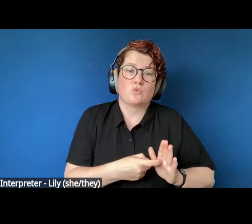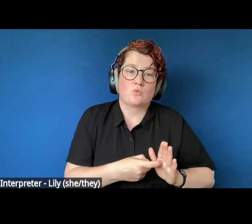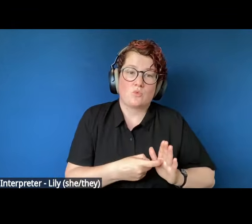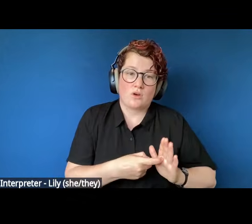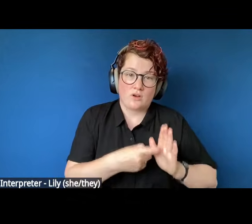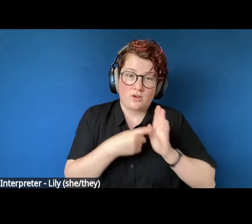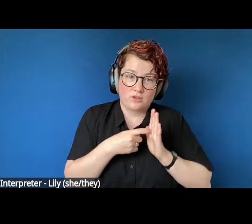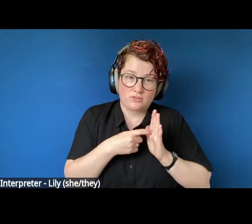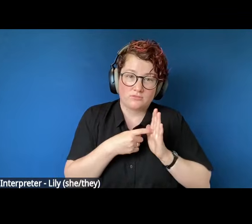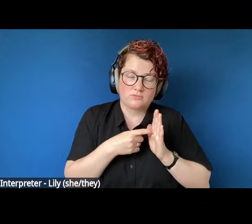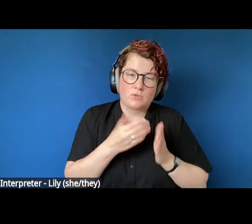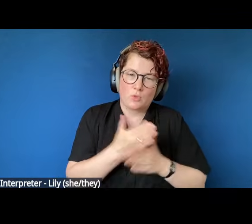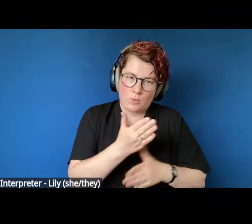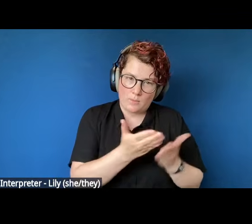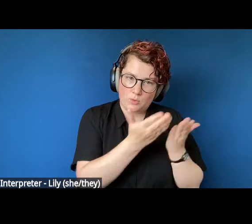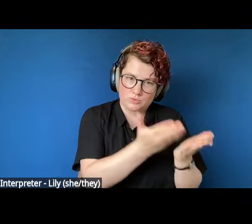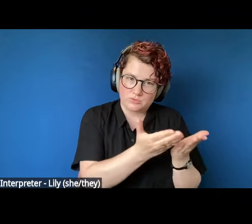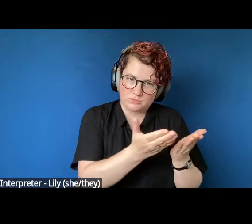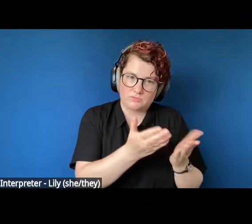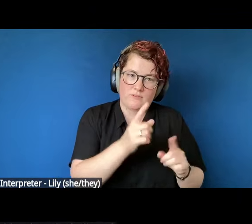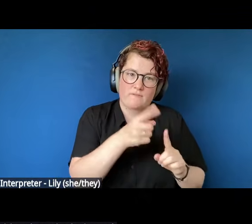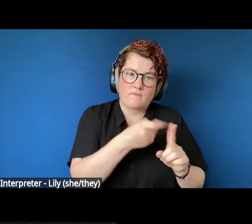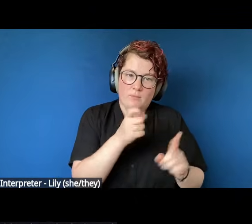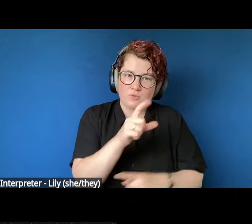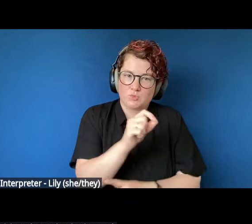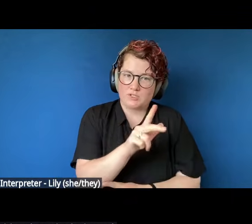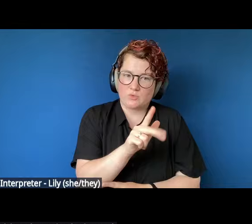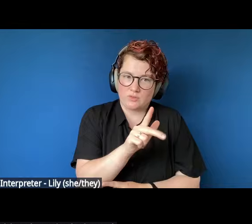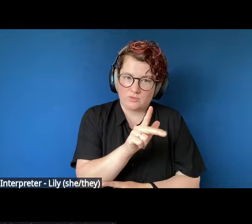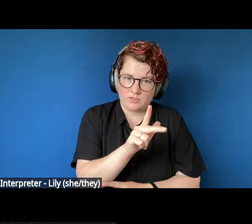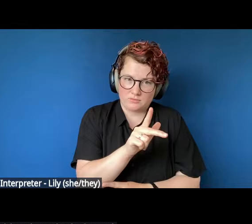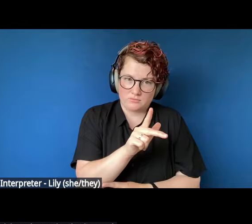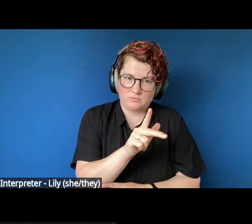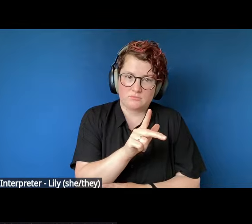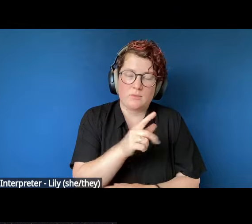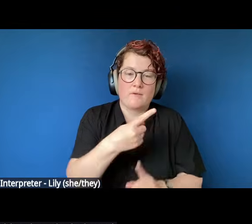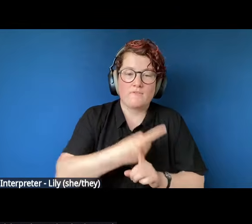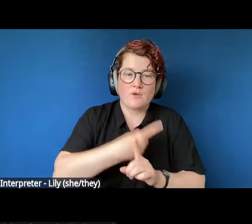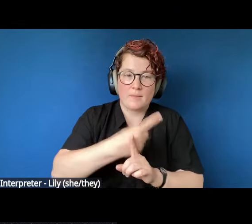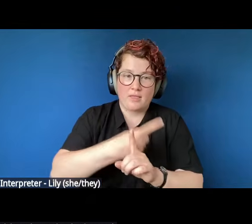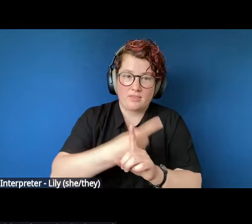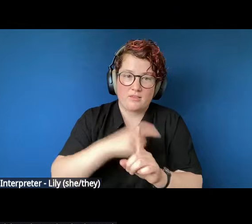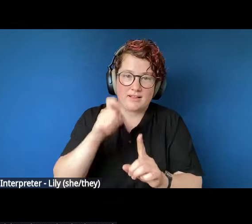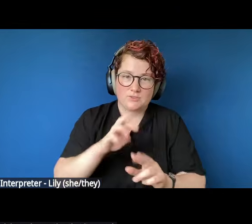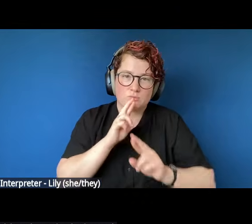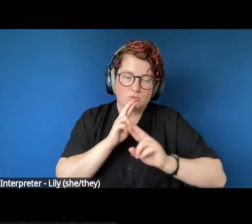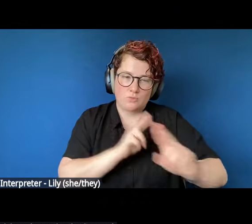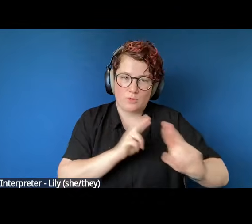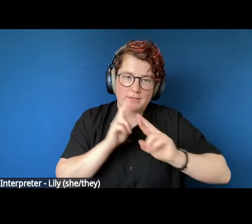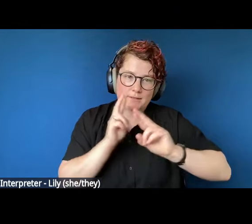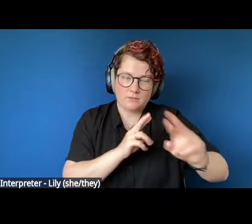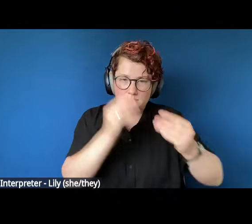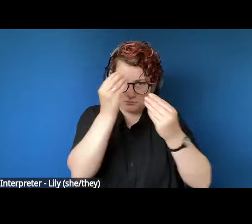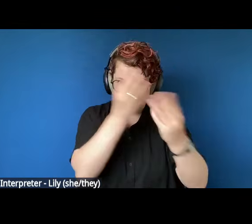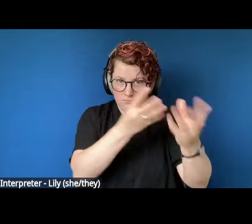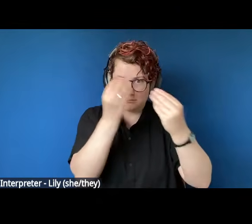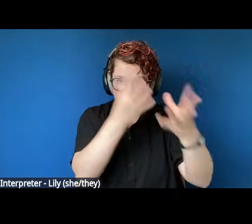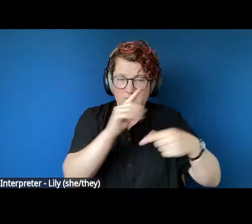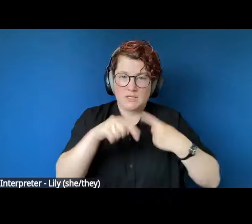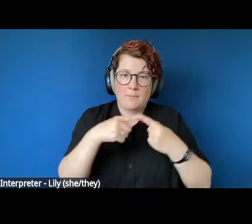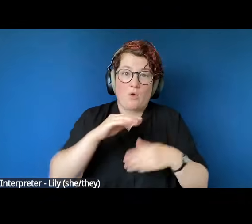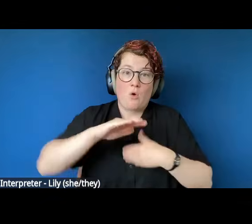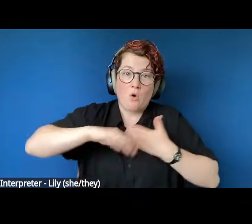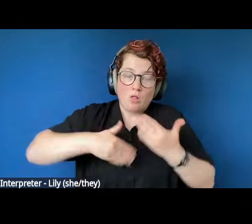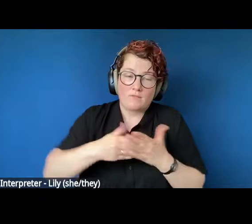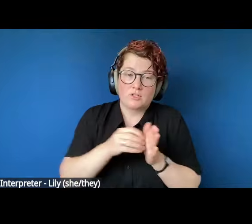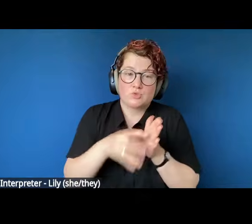through a motion that it passed in 2023, monthly reporting to it about all student